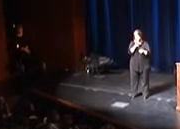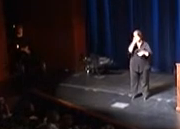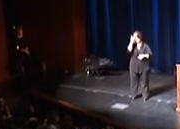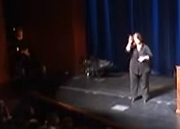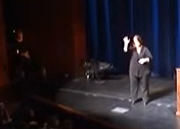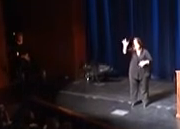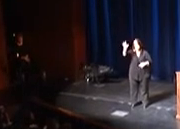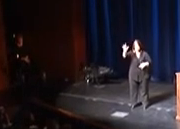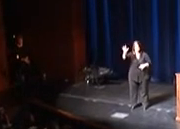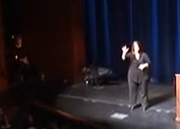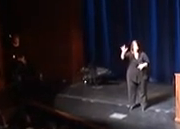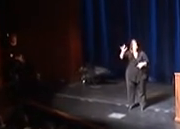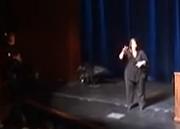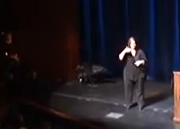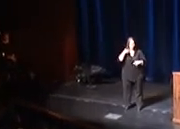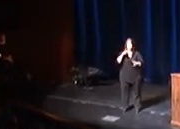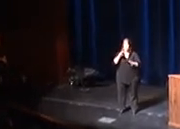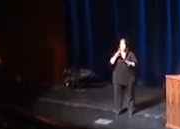brilliant.